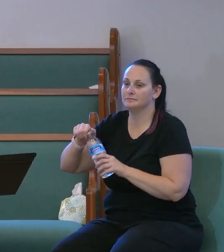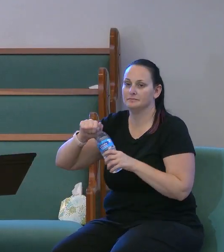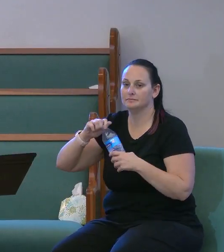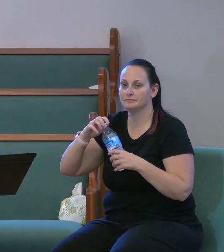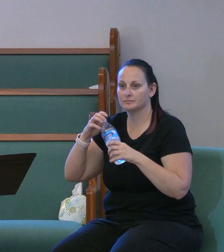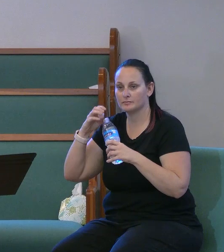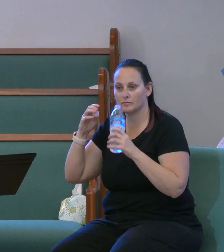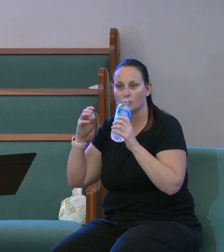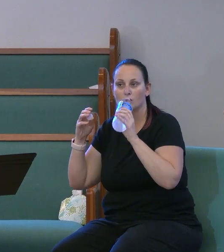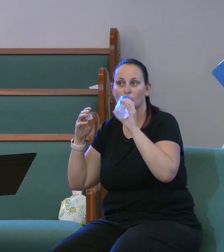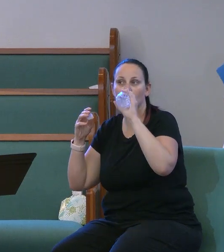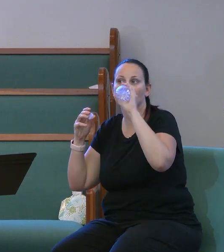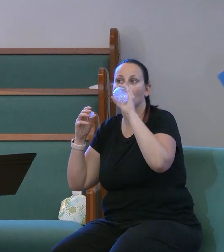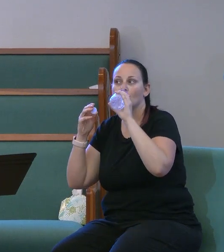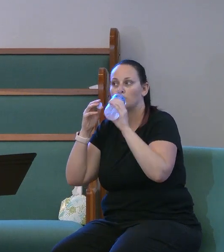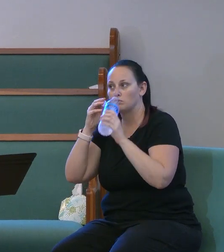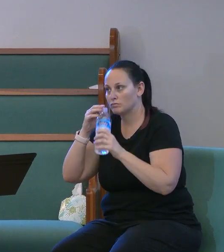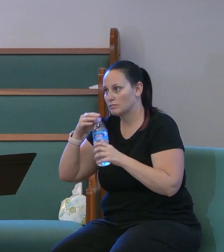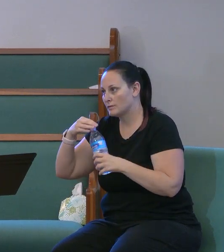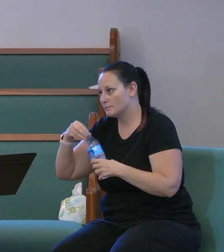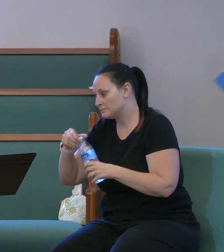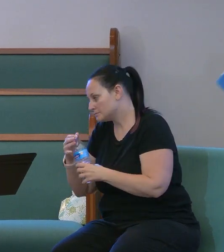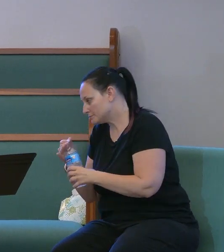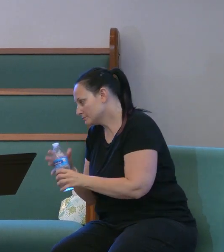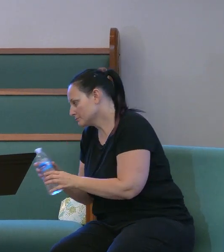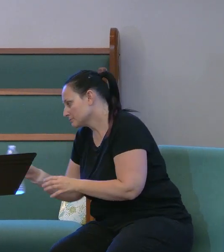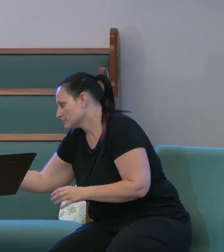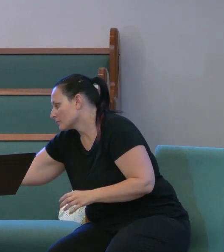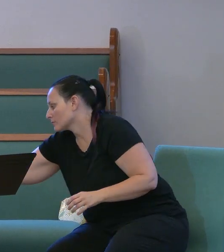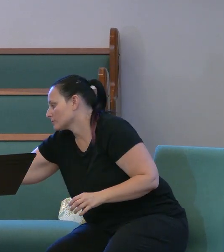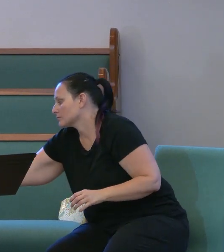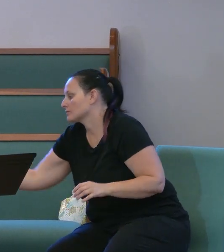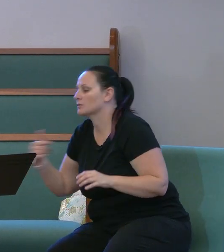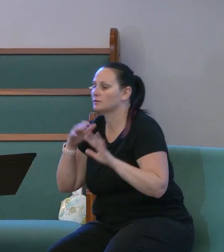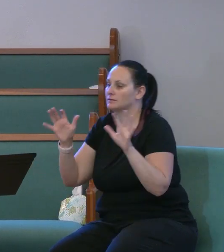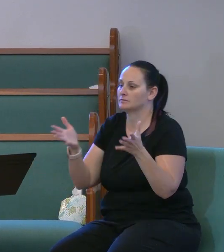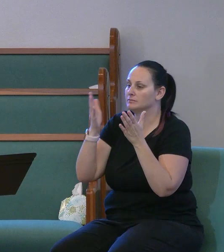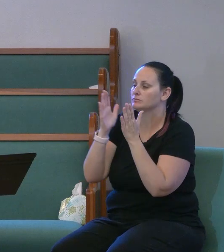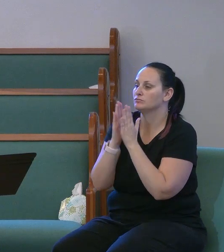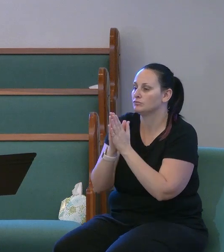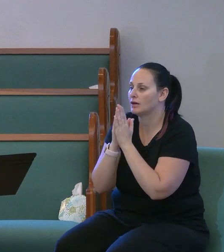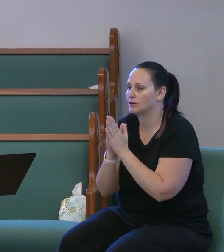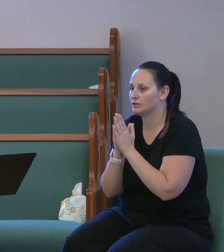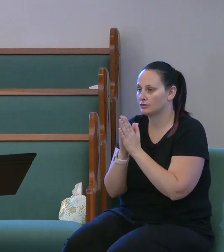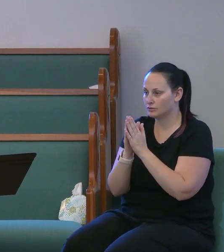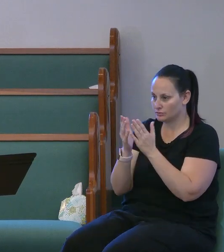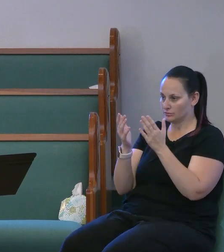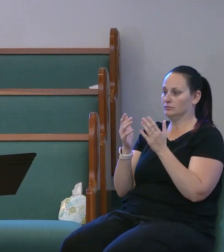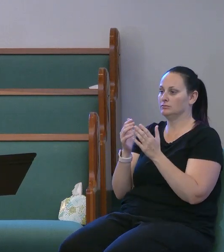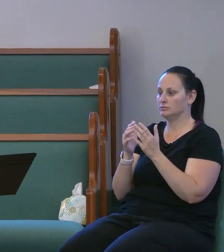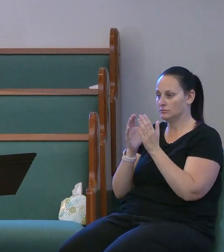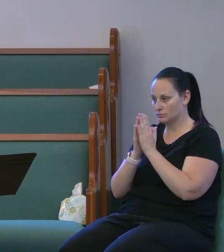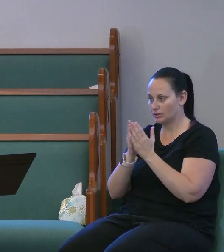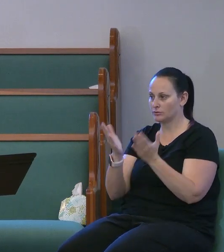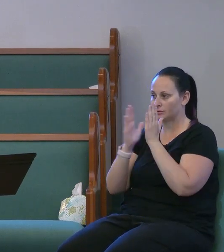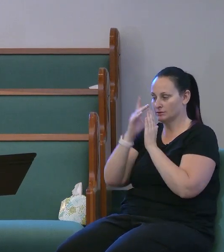As we approach the time of prayer together, I want to lift up a couple of prayer requests for you. Many